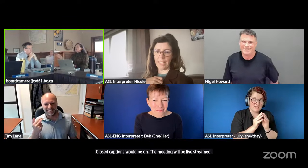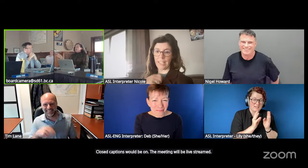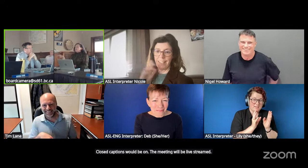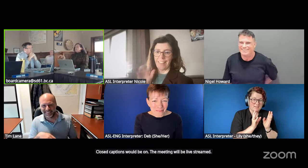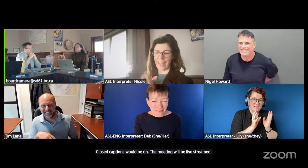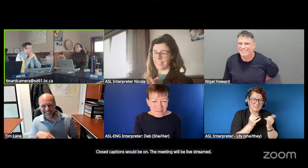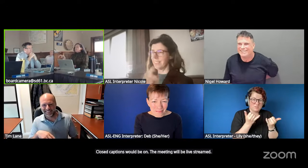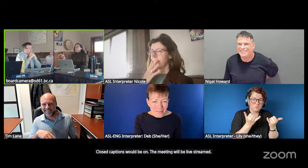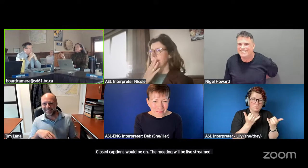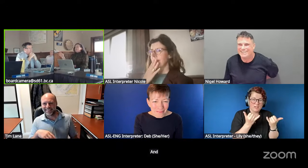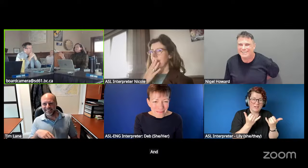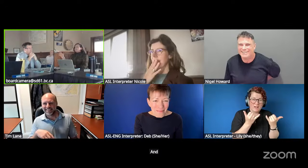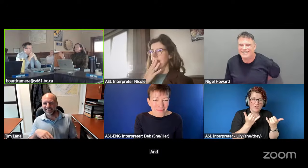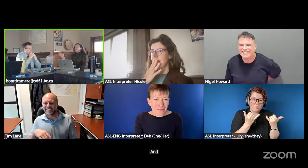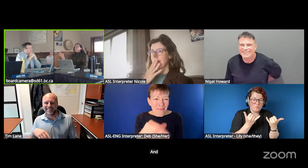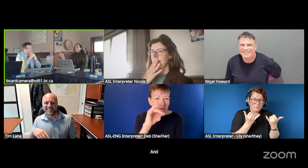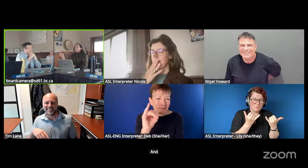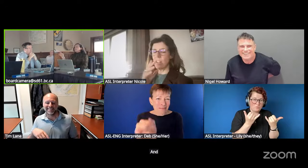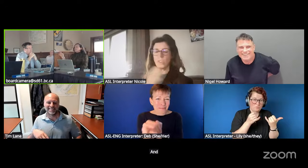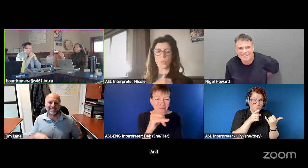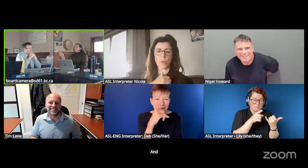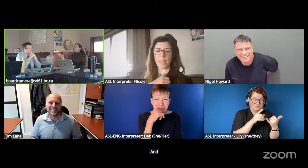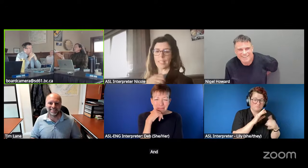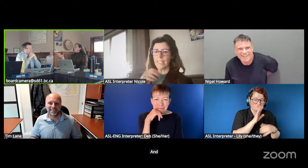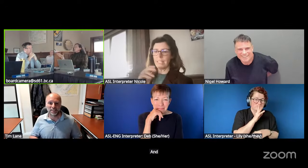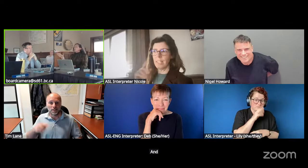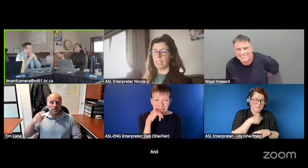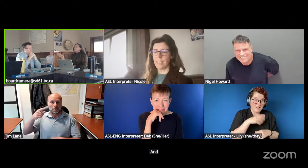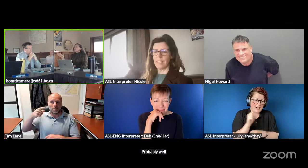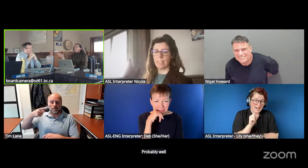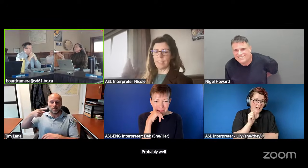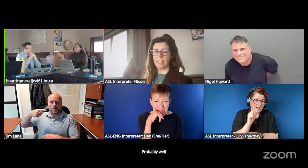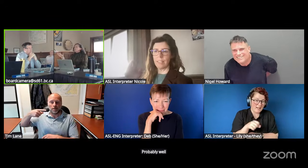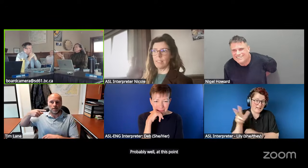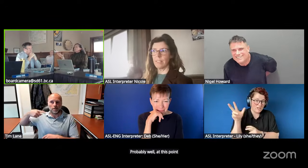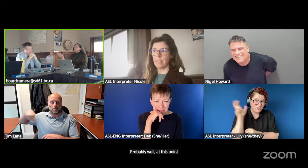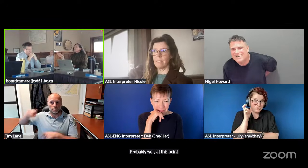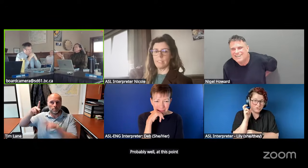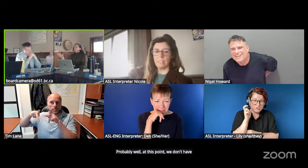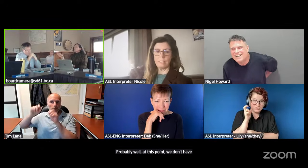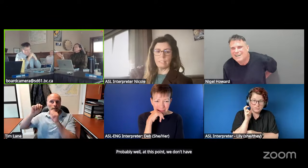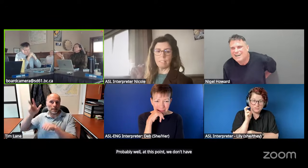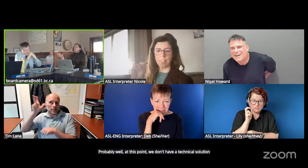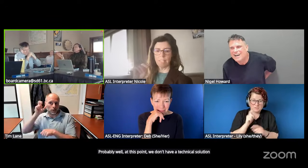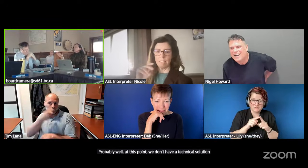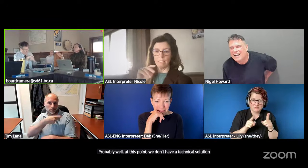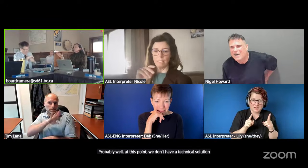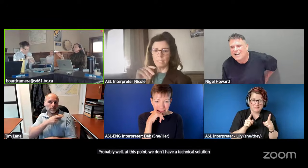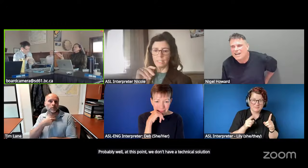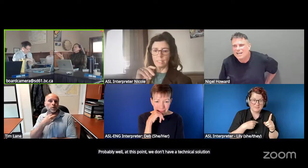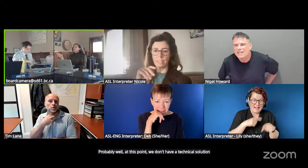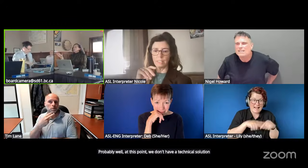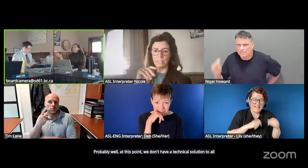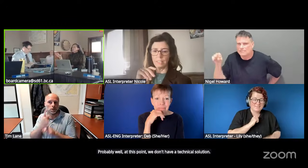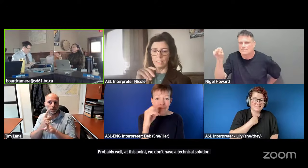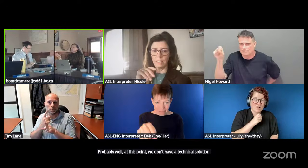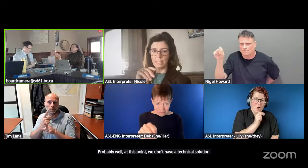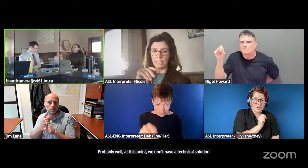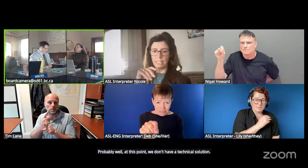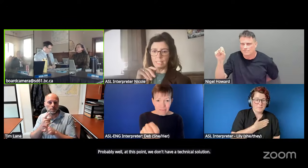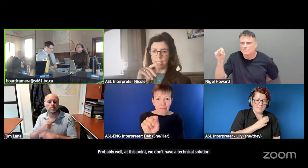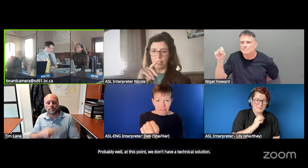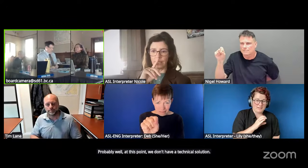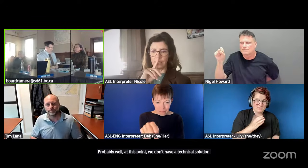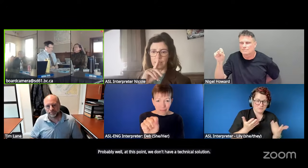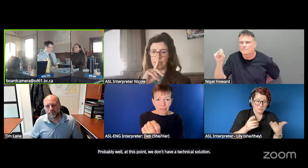And, that's probably, well, at this point, we don't have a technical solution to offer. Is